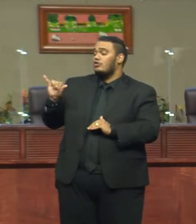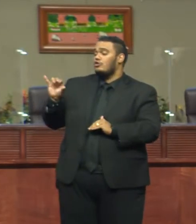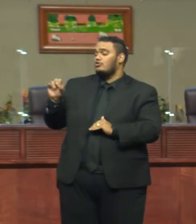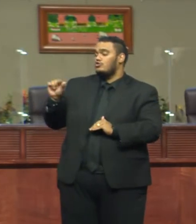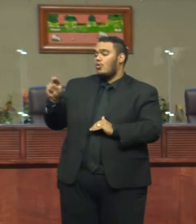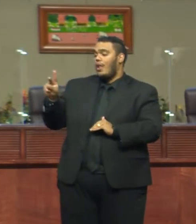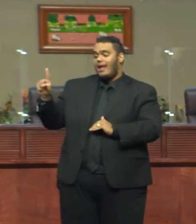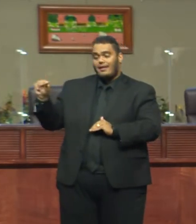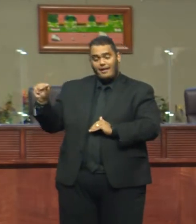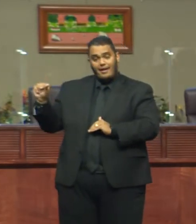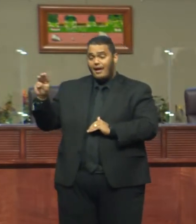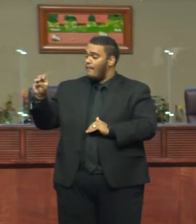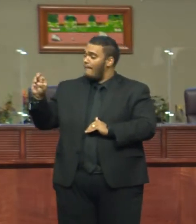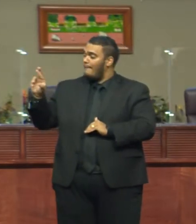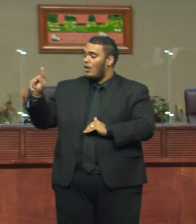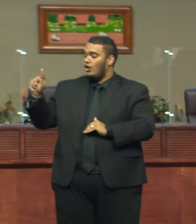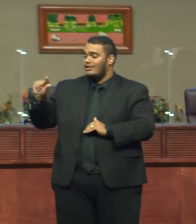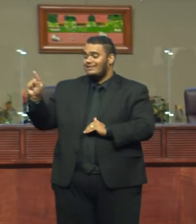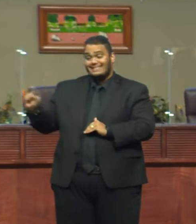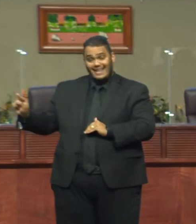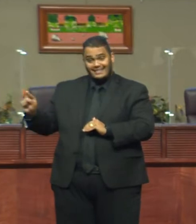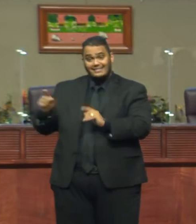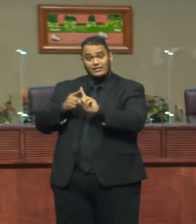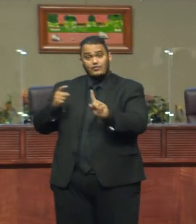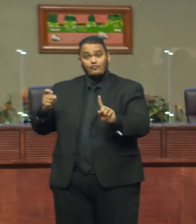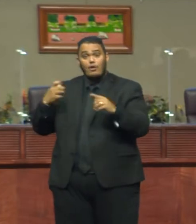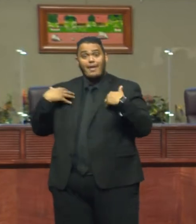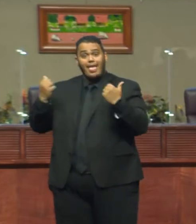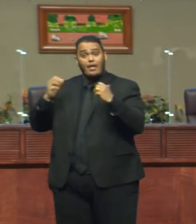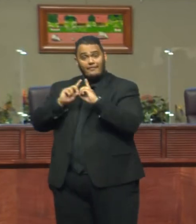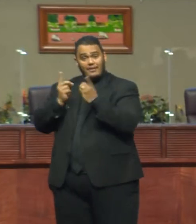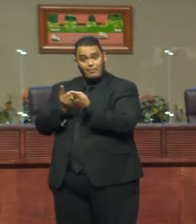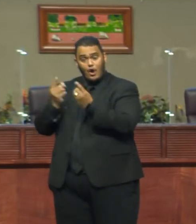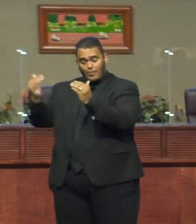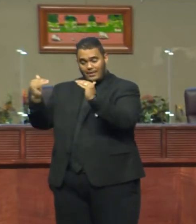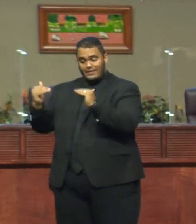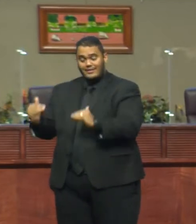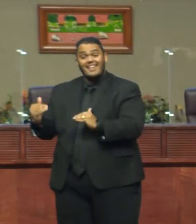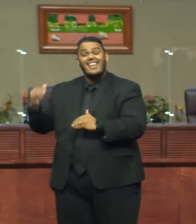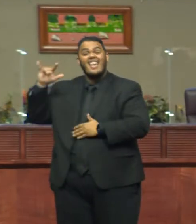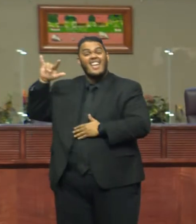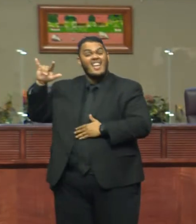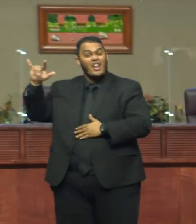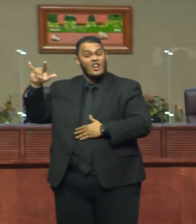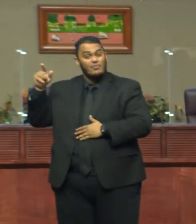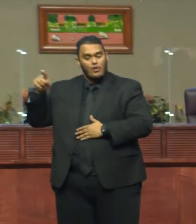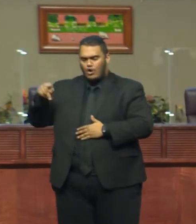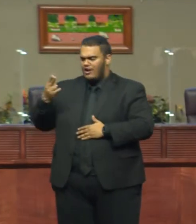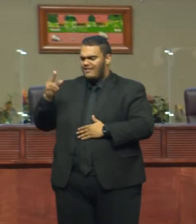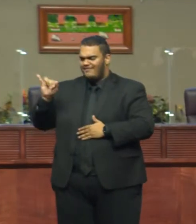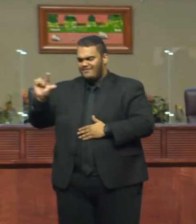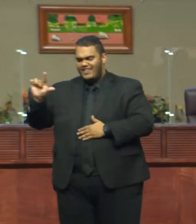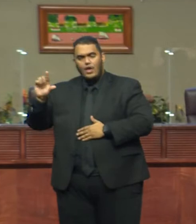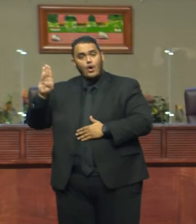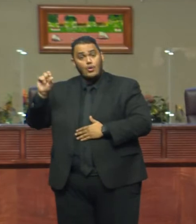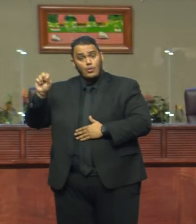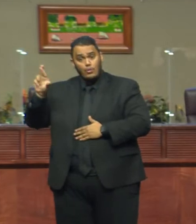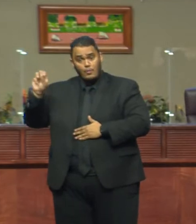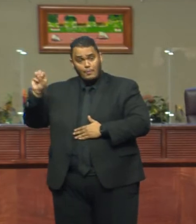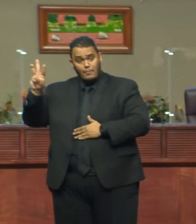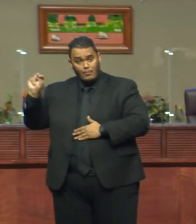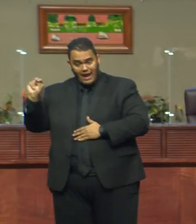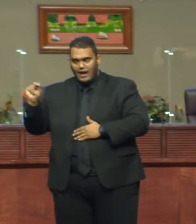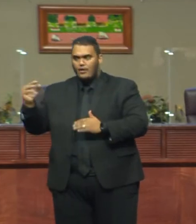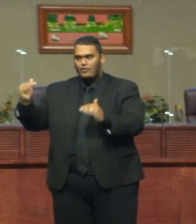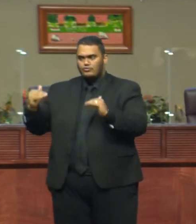from the airport, Mr. Phil Brown. And we have Chief Quinones from Orange County Corrections. So